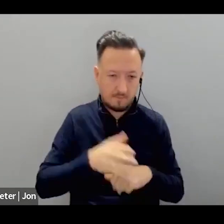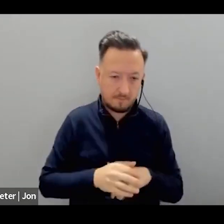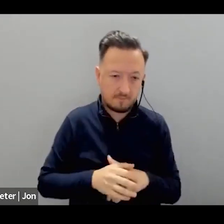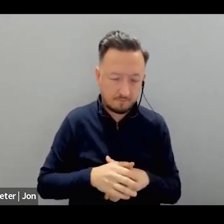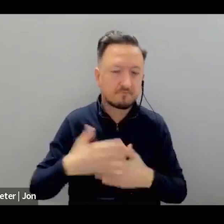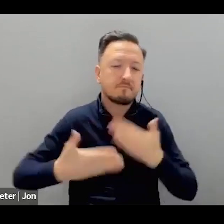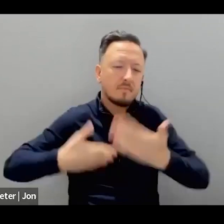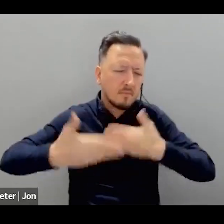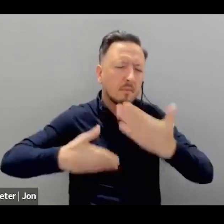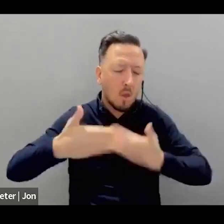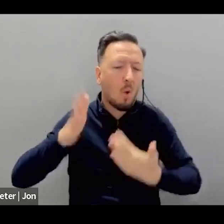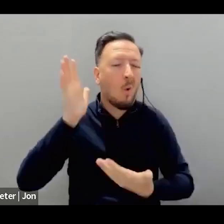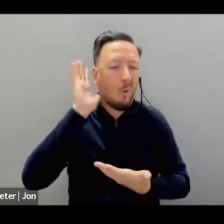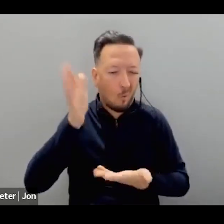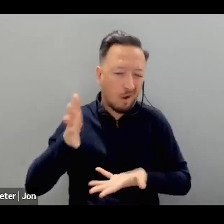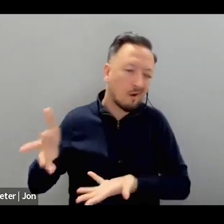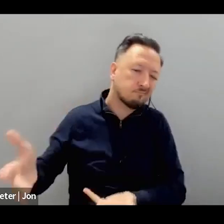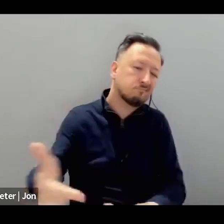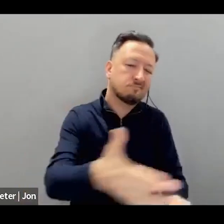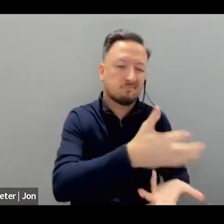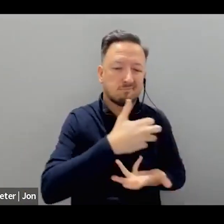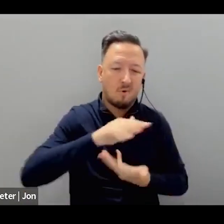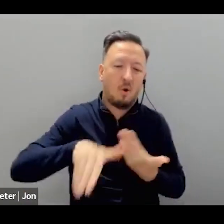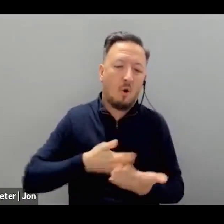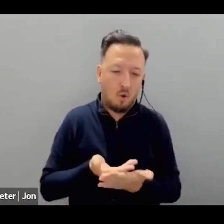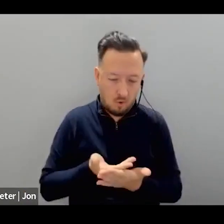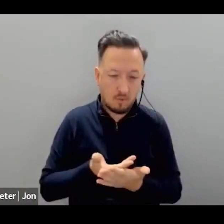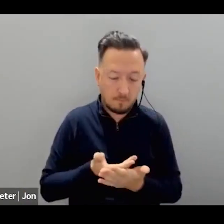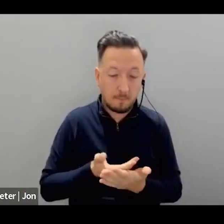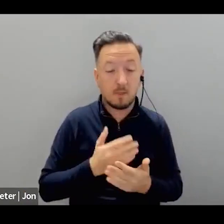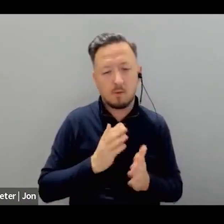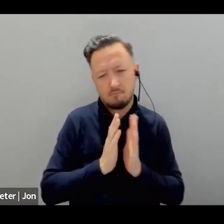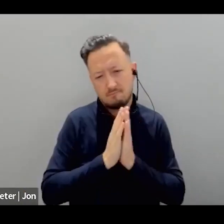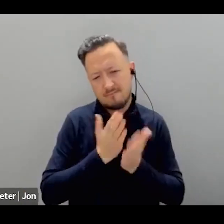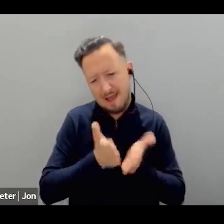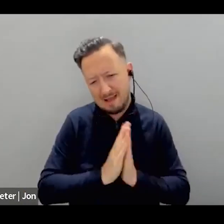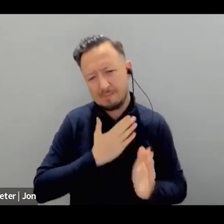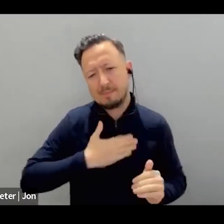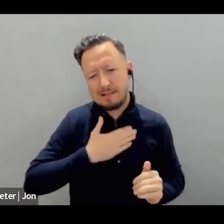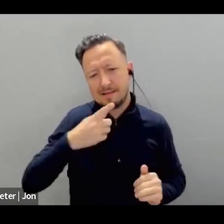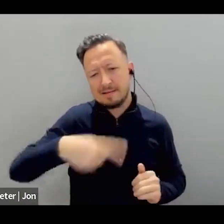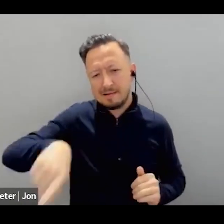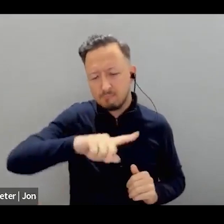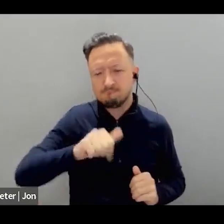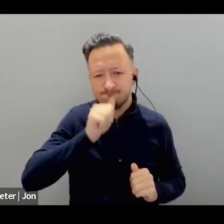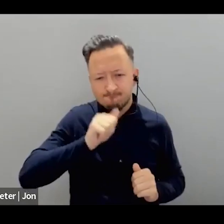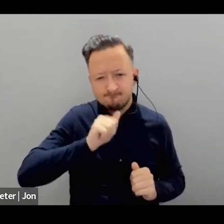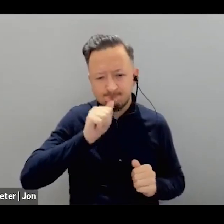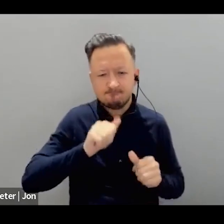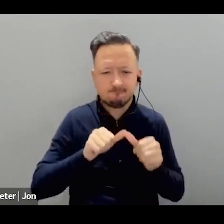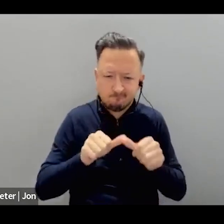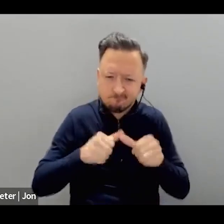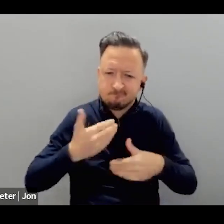Eventually, we will get all of the debris. And we ask that the community patience and cooperation while we continue this major